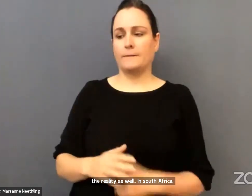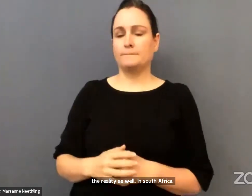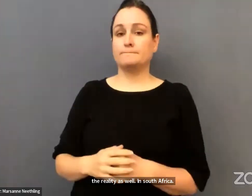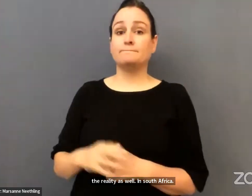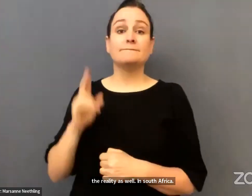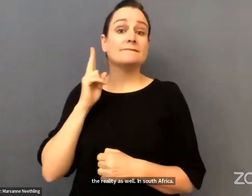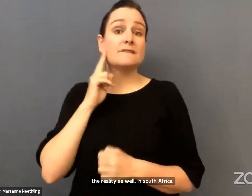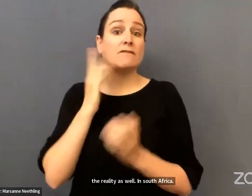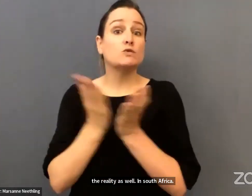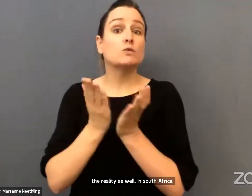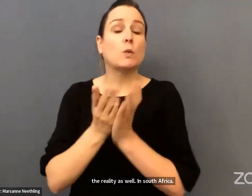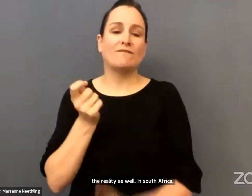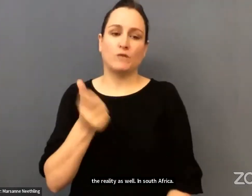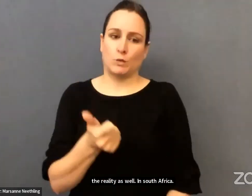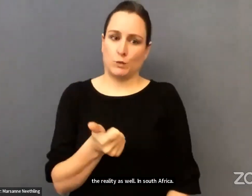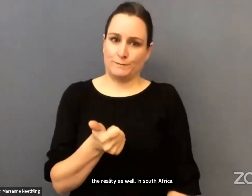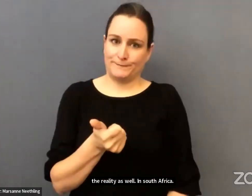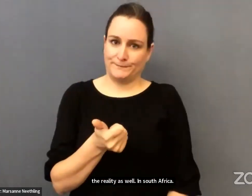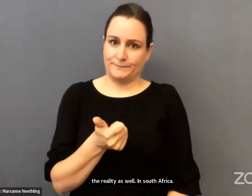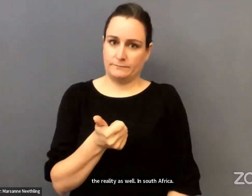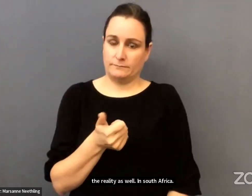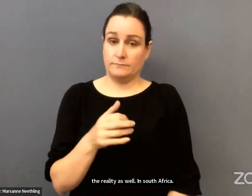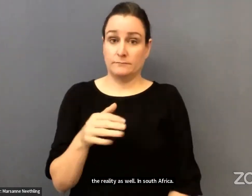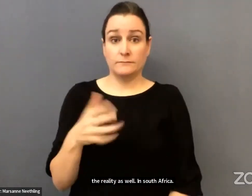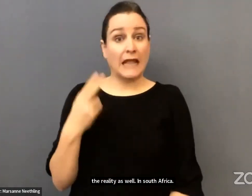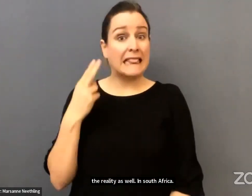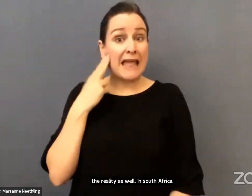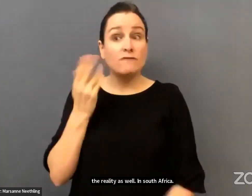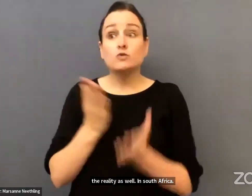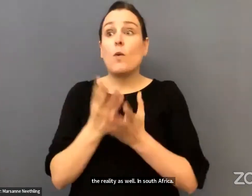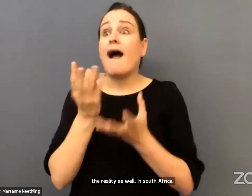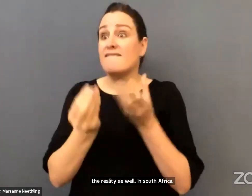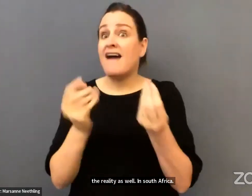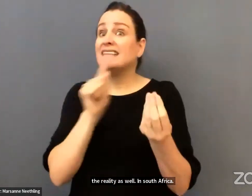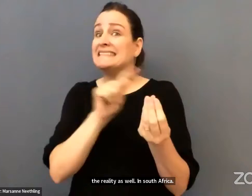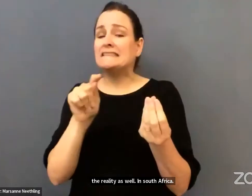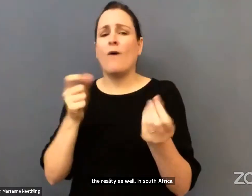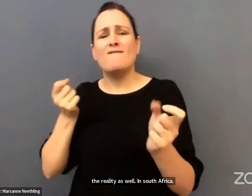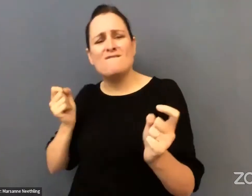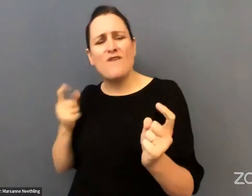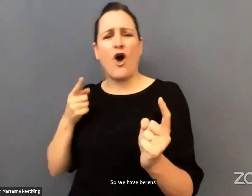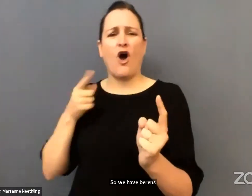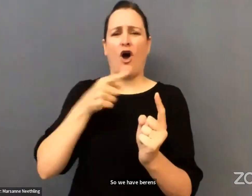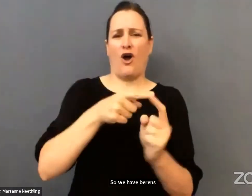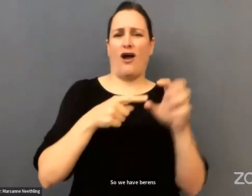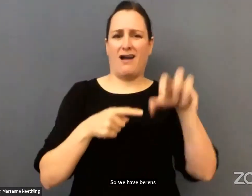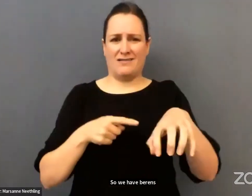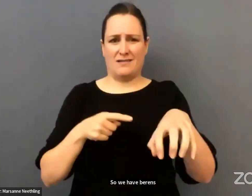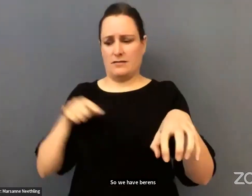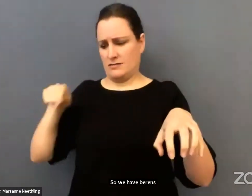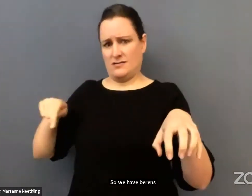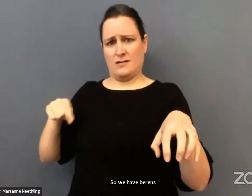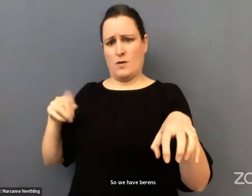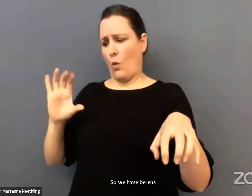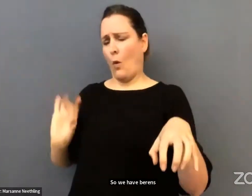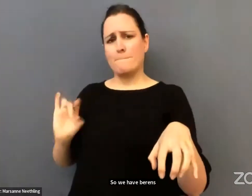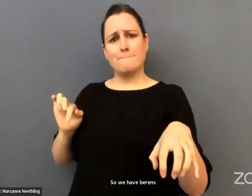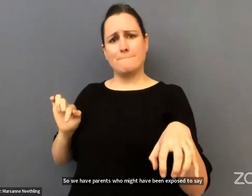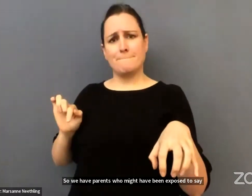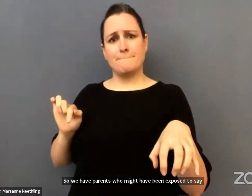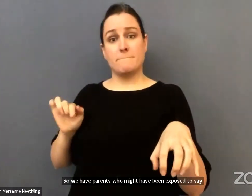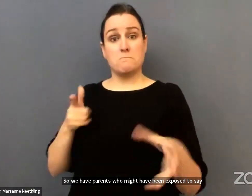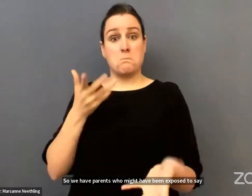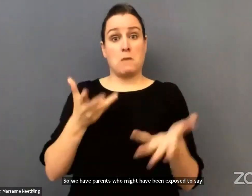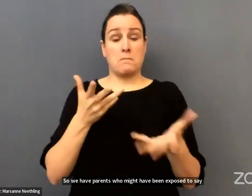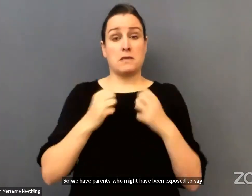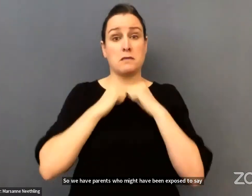schools, firstly, or it's very remote. So we have parents who might have been exposed to sign